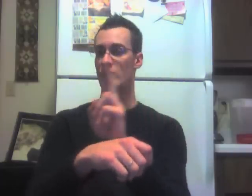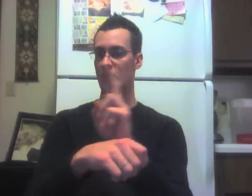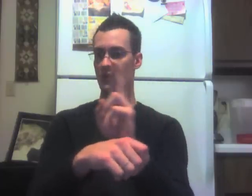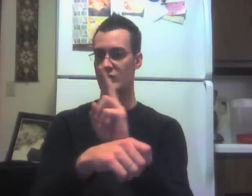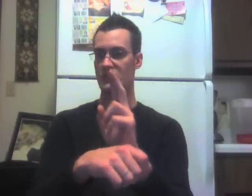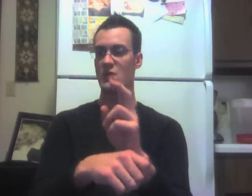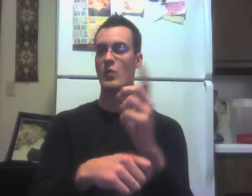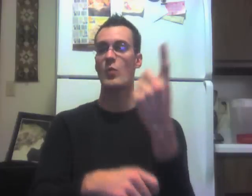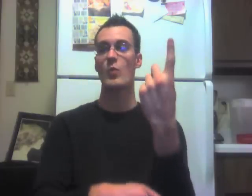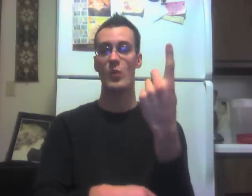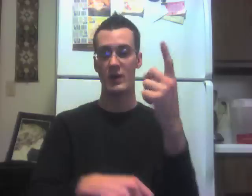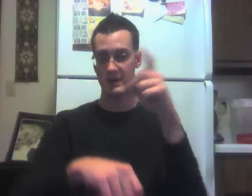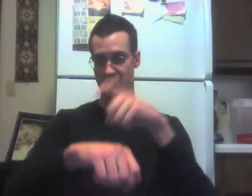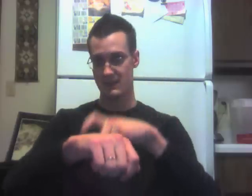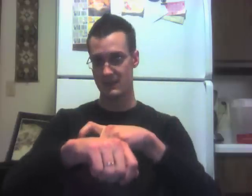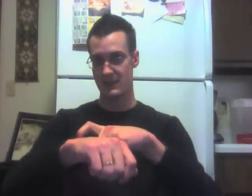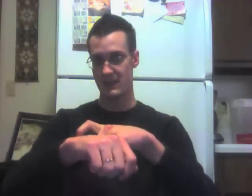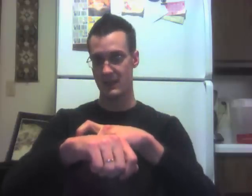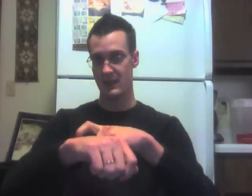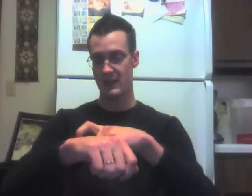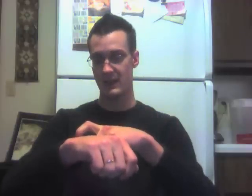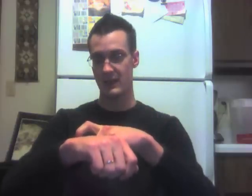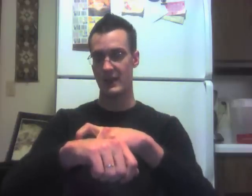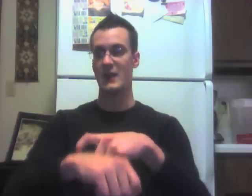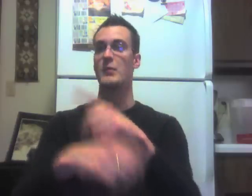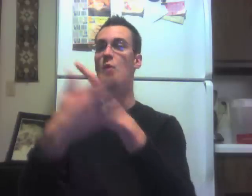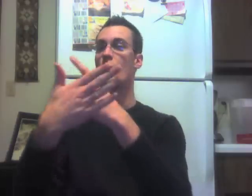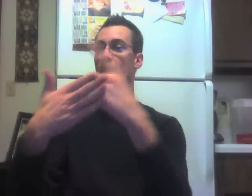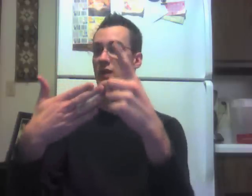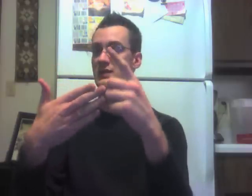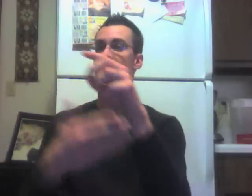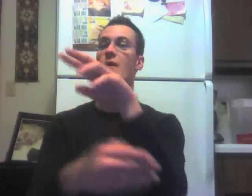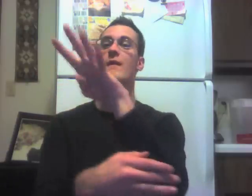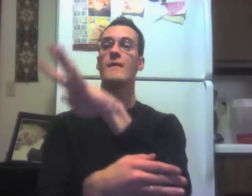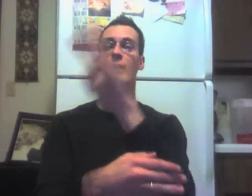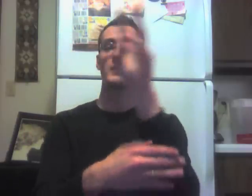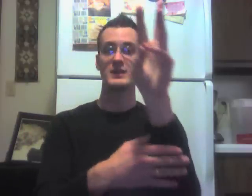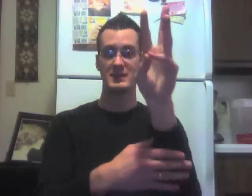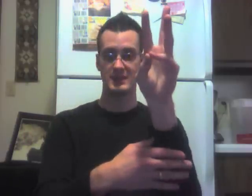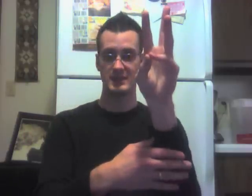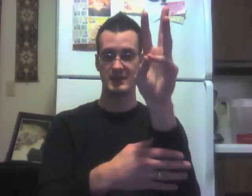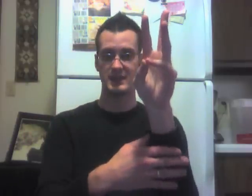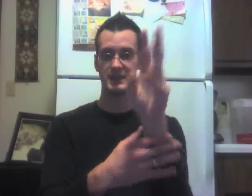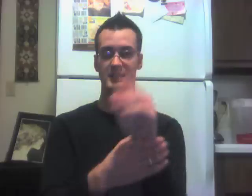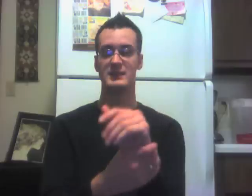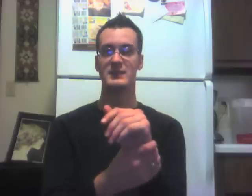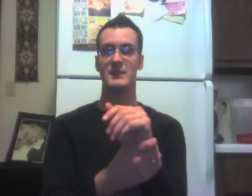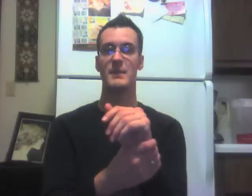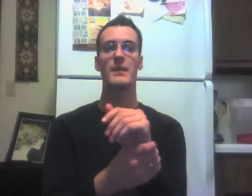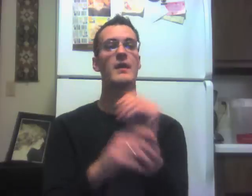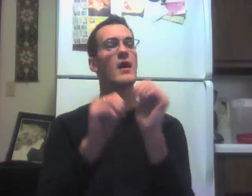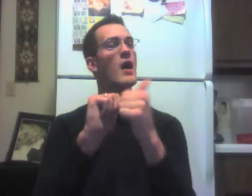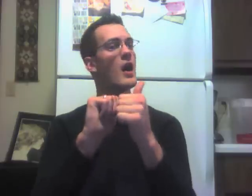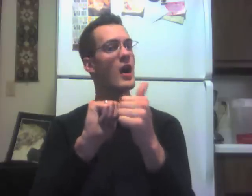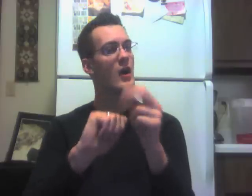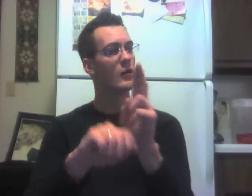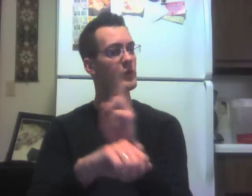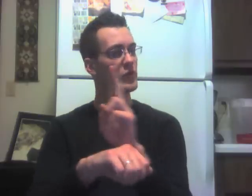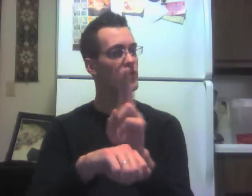4 to 6 weeks during the growing season will protect your investment. It is applied by turning over the soil around the